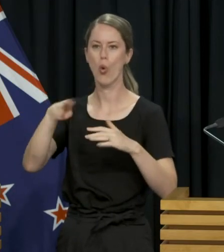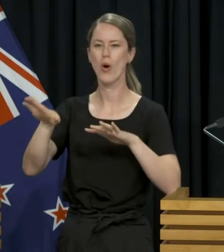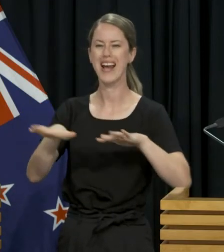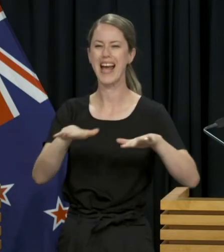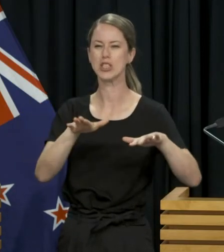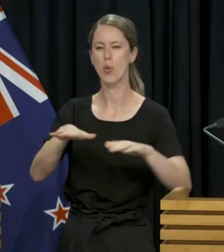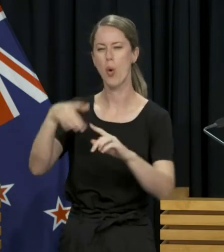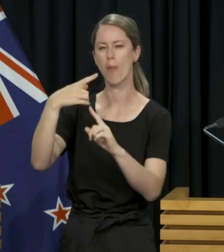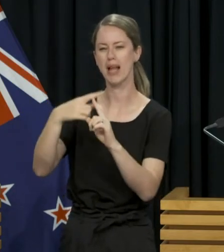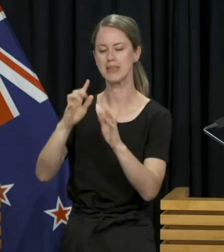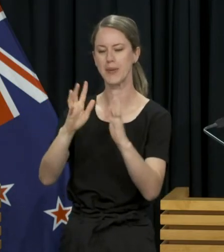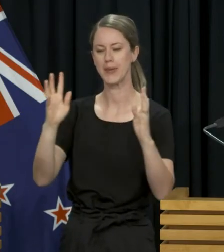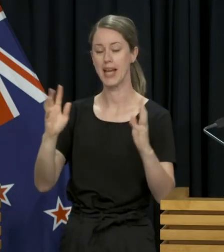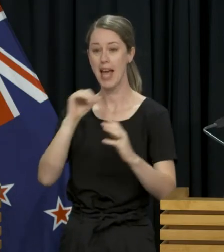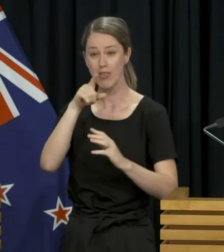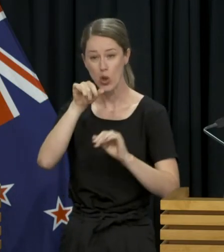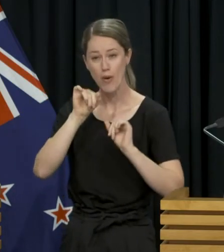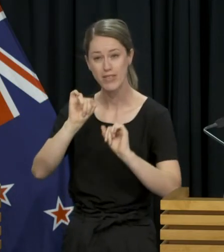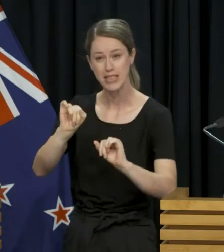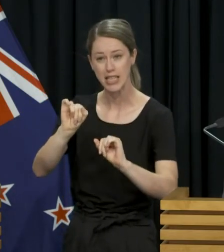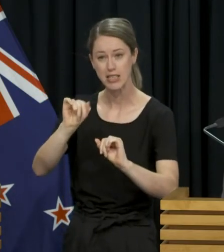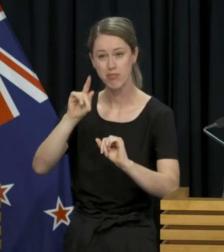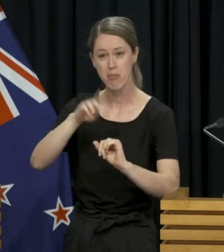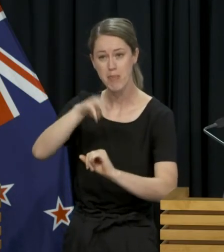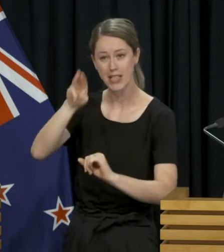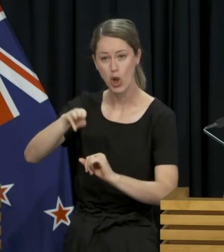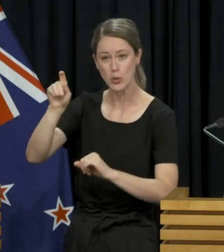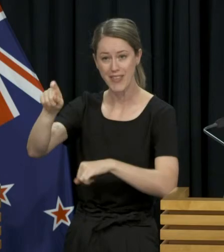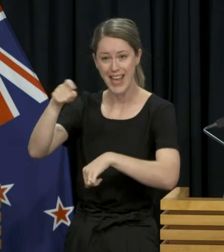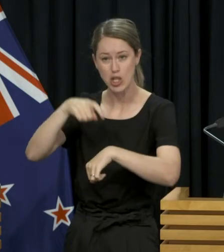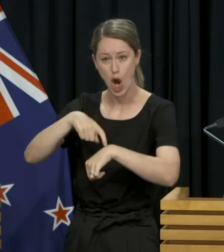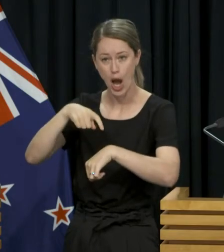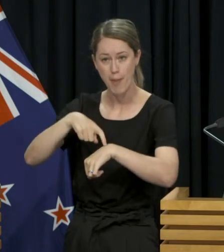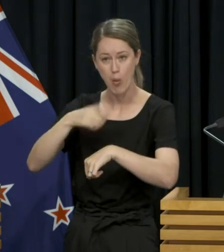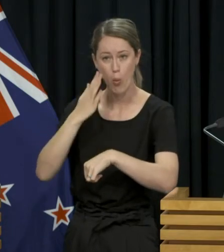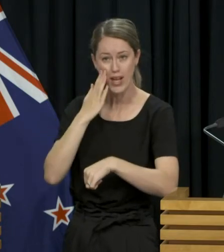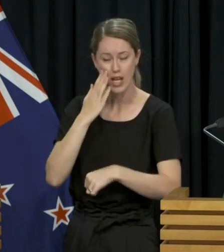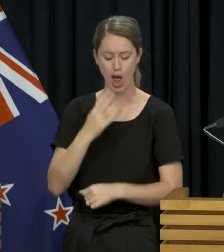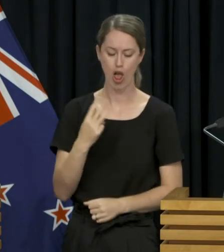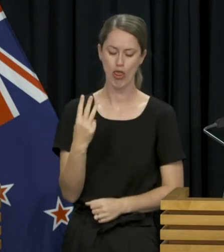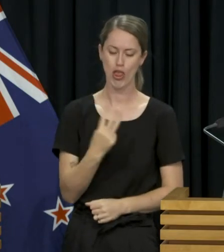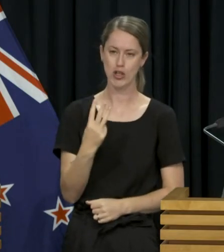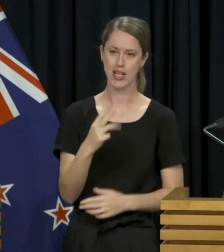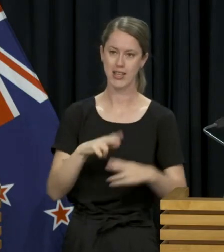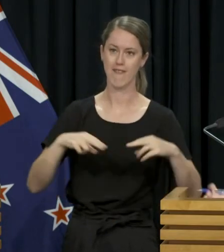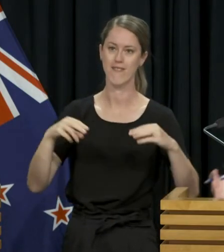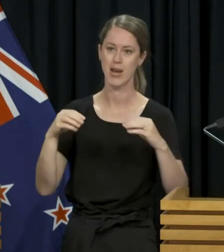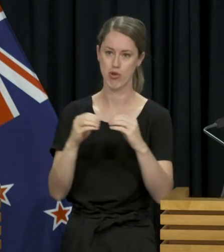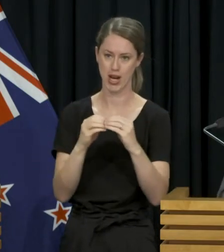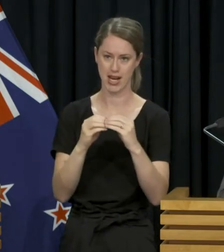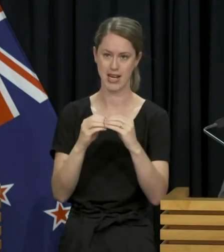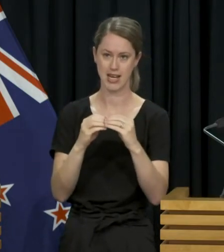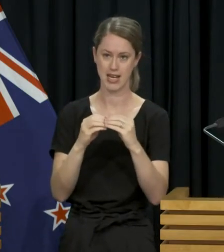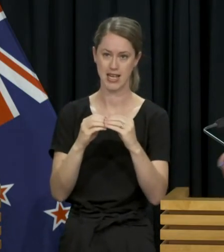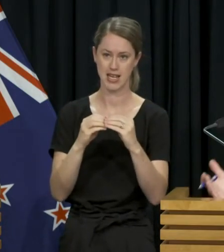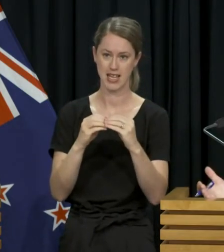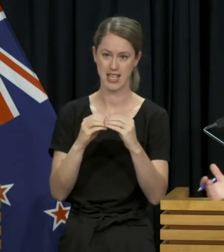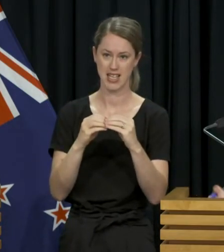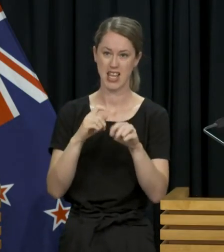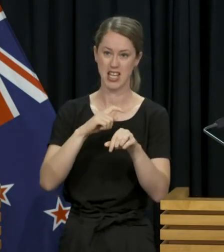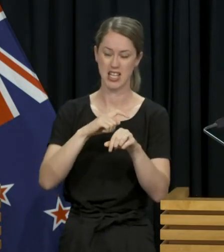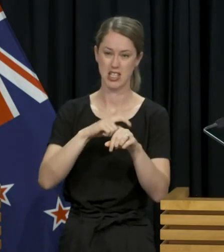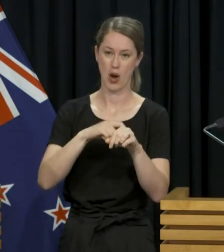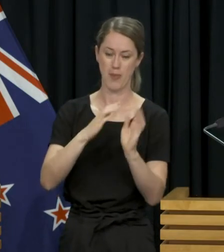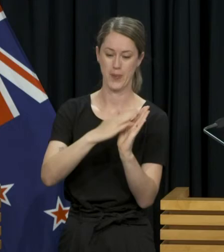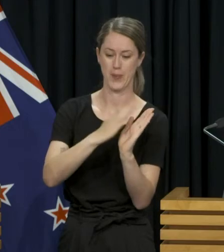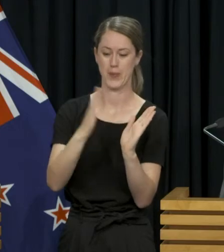visited the restaurant during the time that the case was working there, which was on the 13th of February, and with quite a lot of time